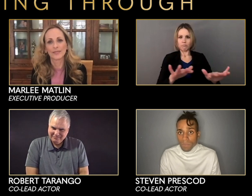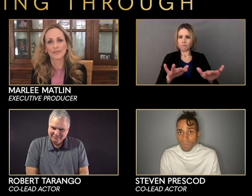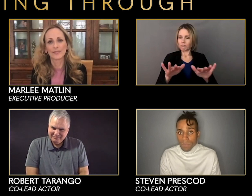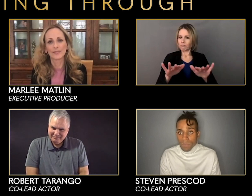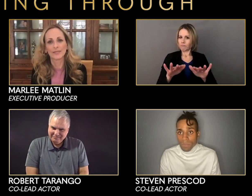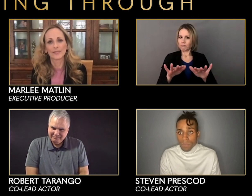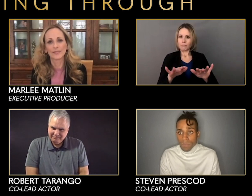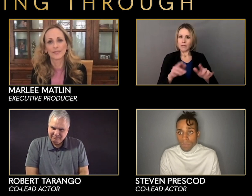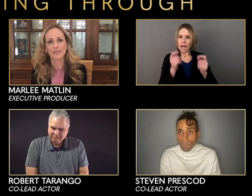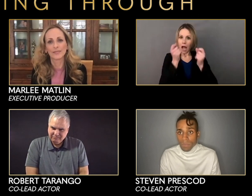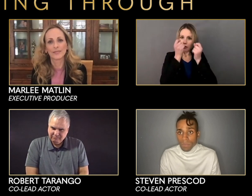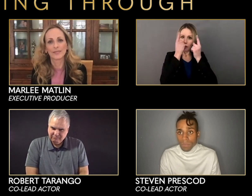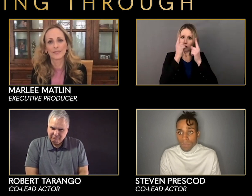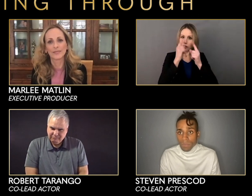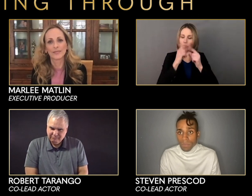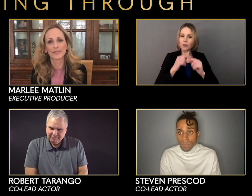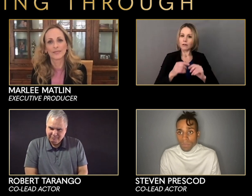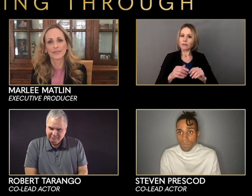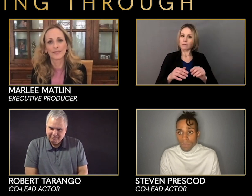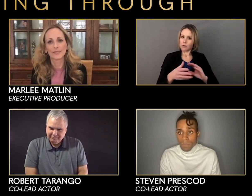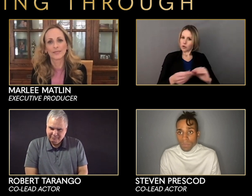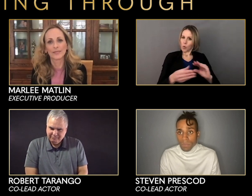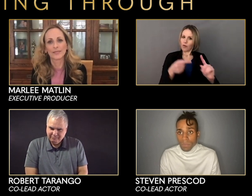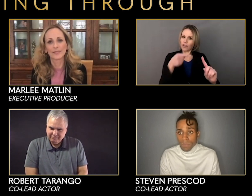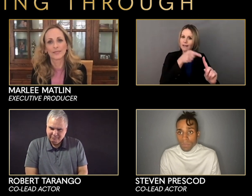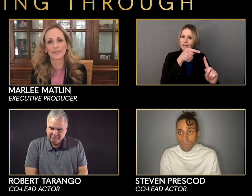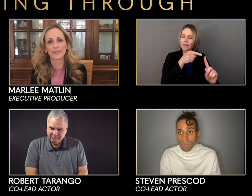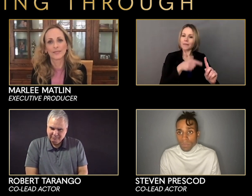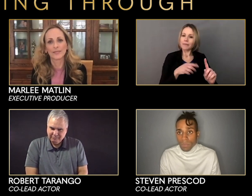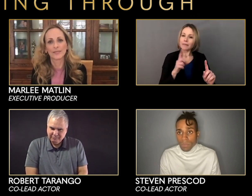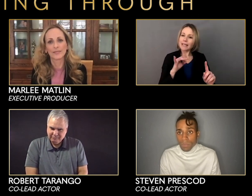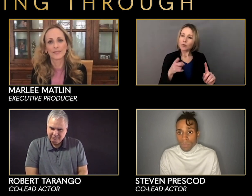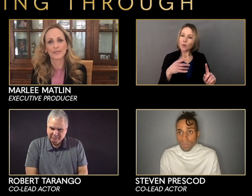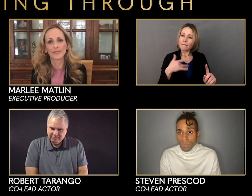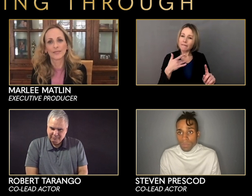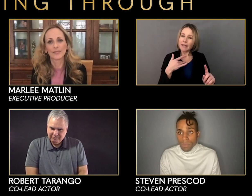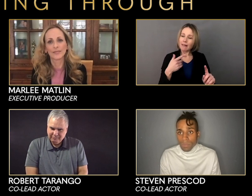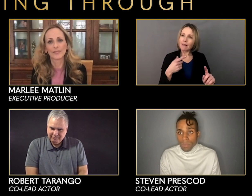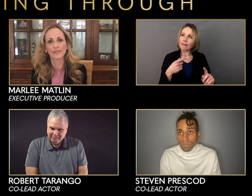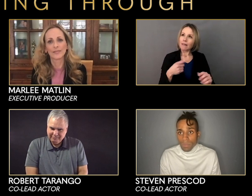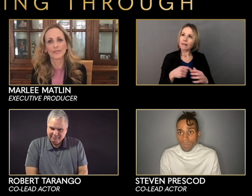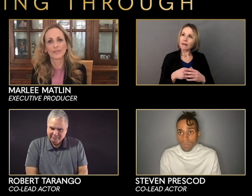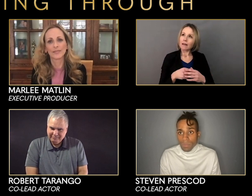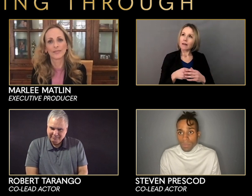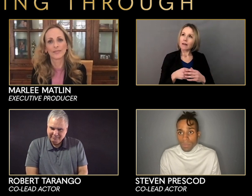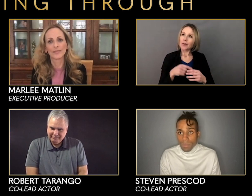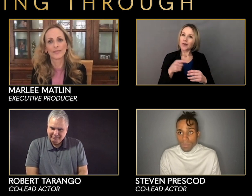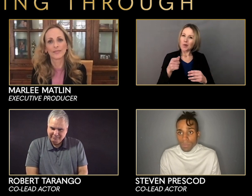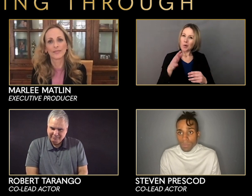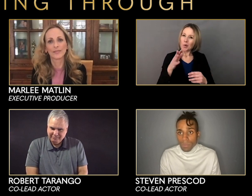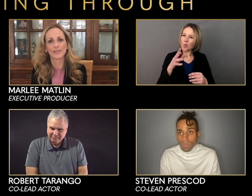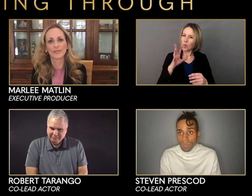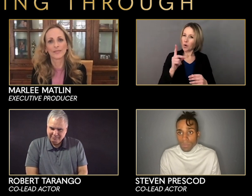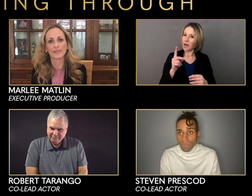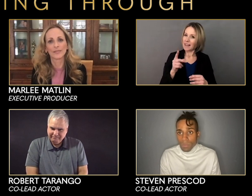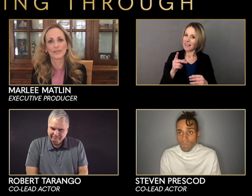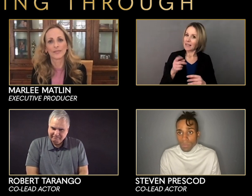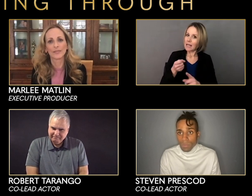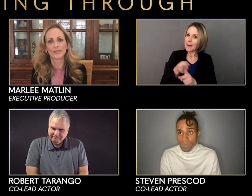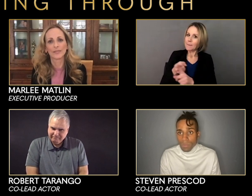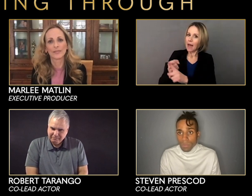the story, that you would find that you changed the hearts and minds of